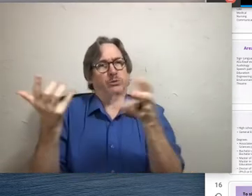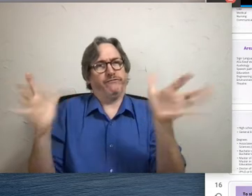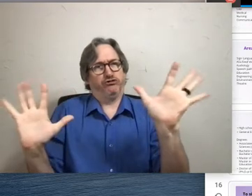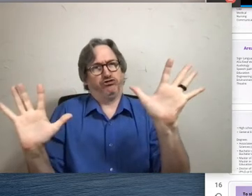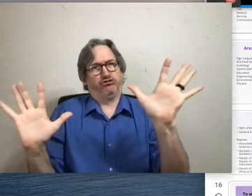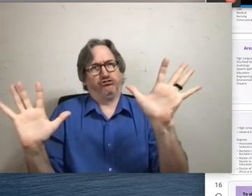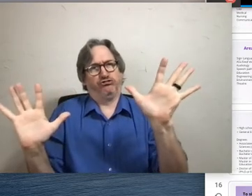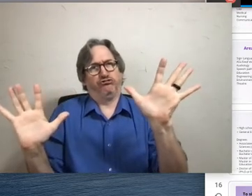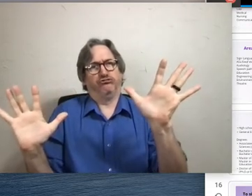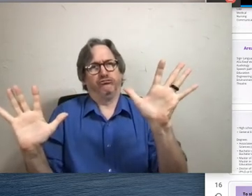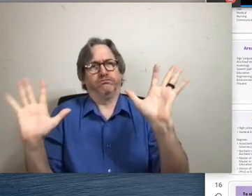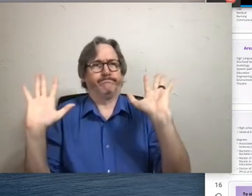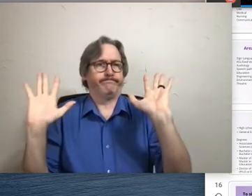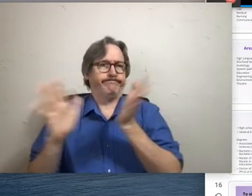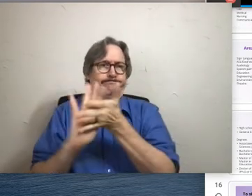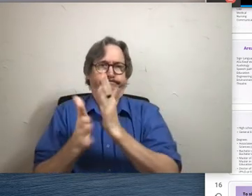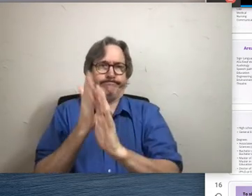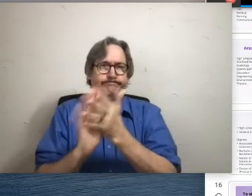graduate.